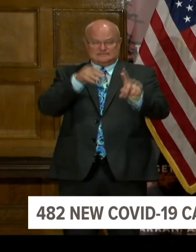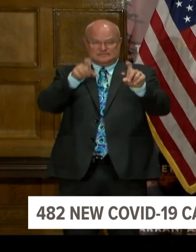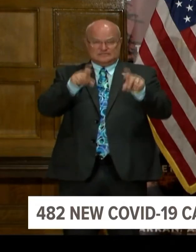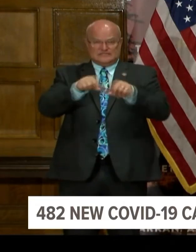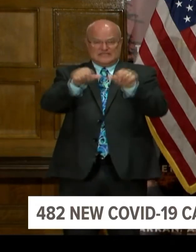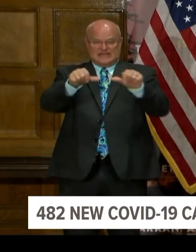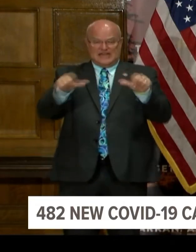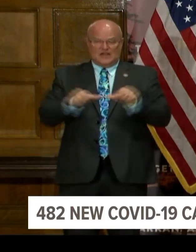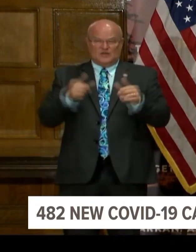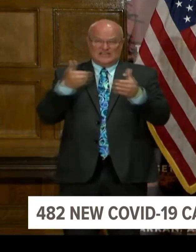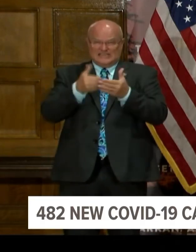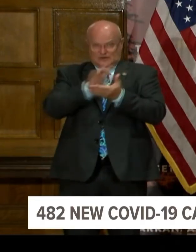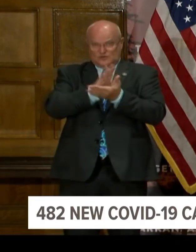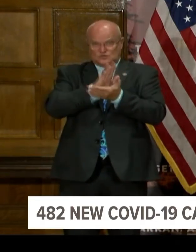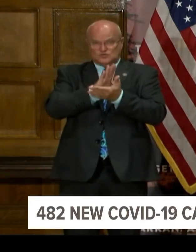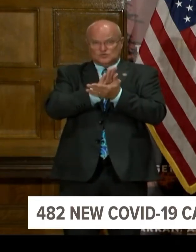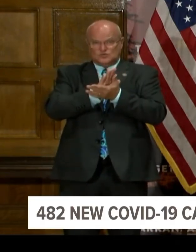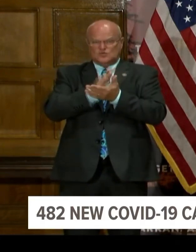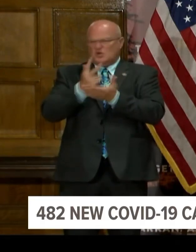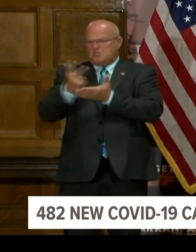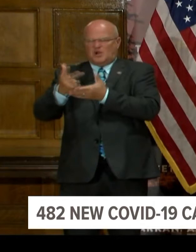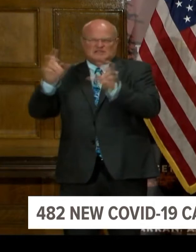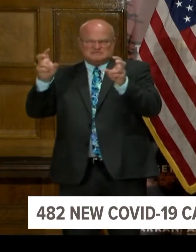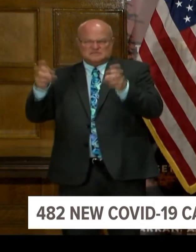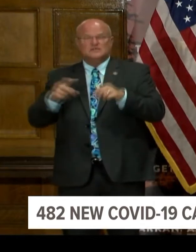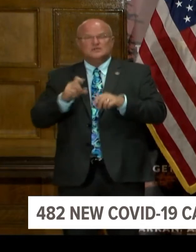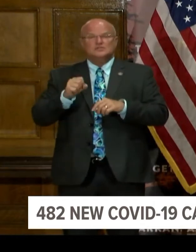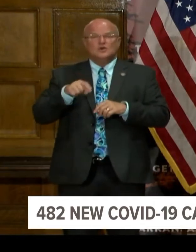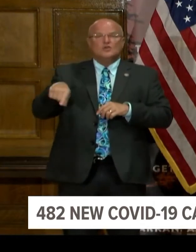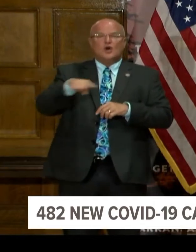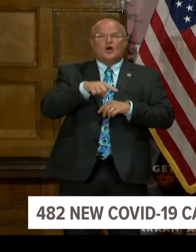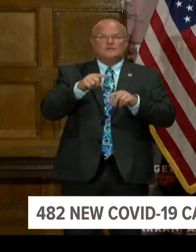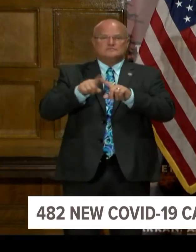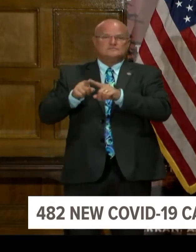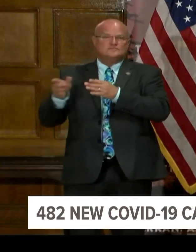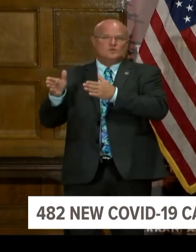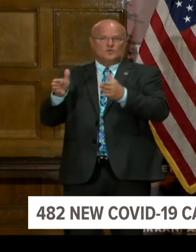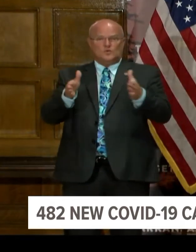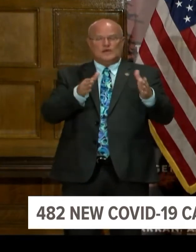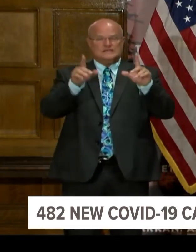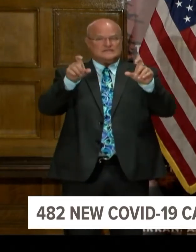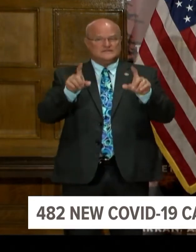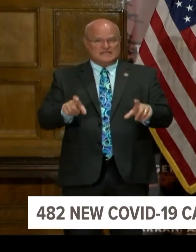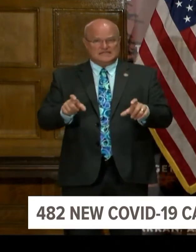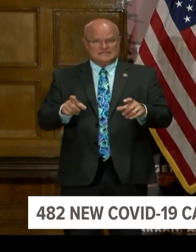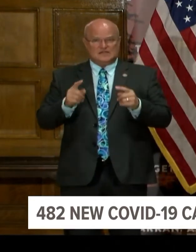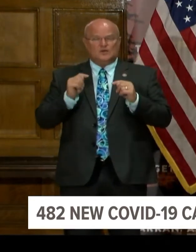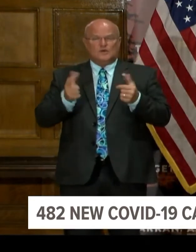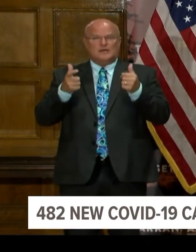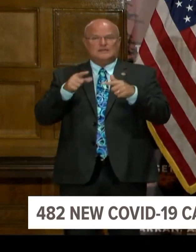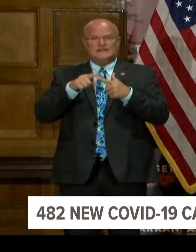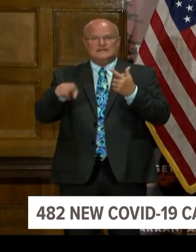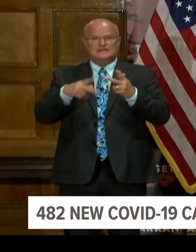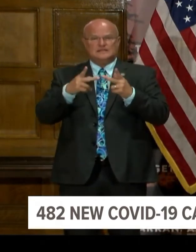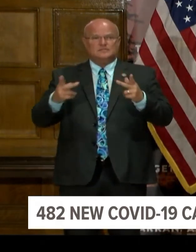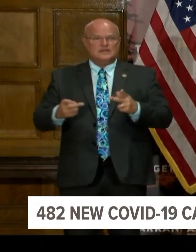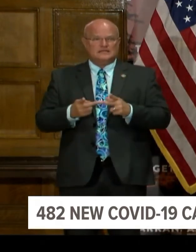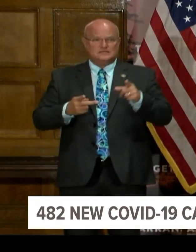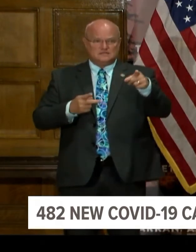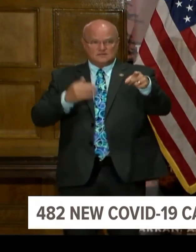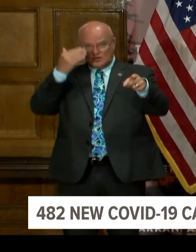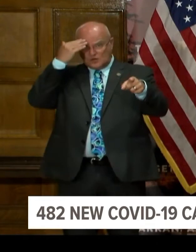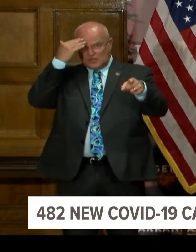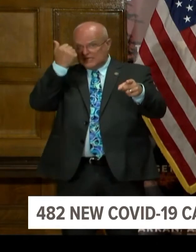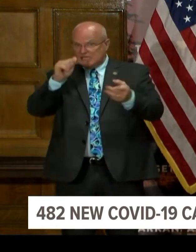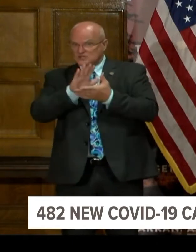in an area near the school, a parking lot, etc. So there are multiple ways of testing rapidly at these sites. And are you aware